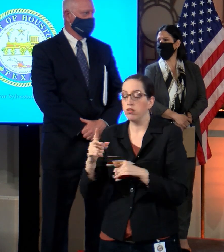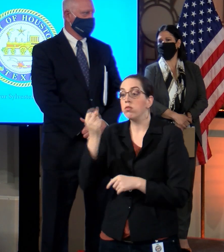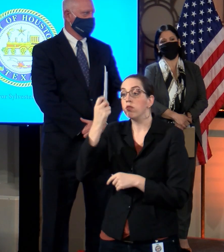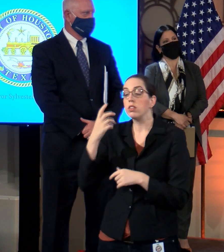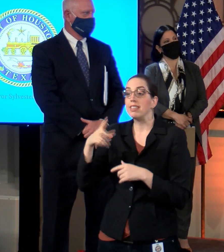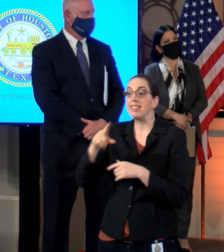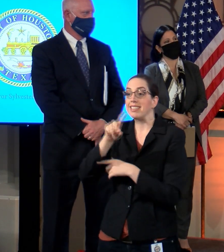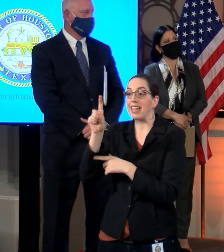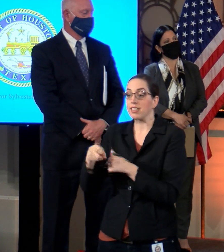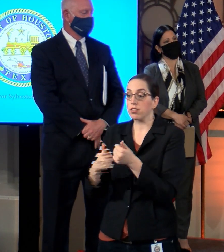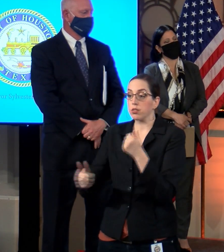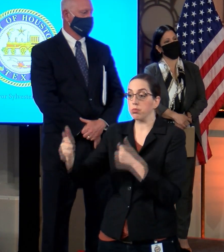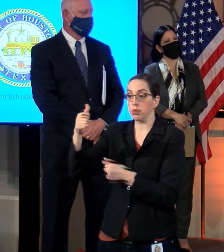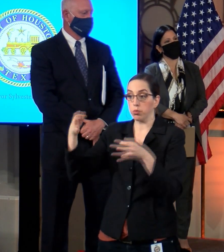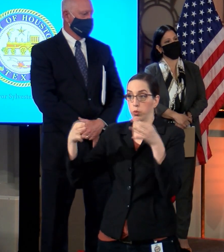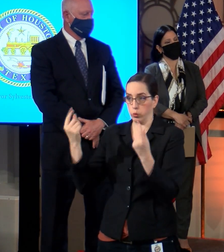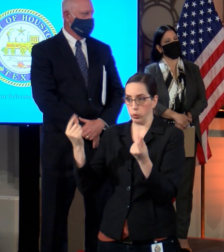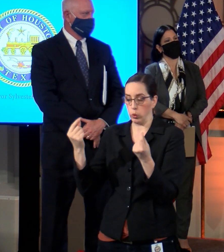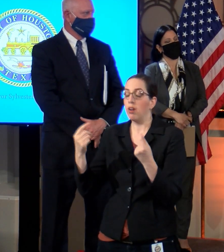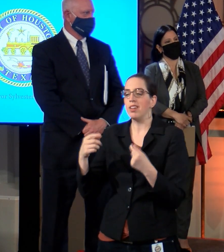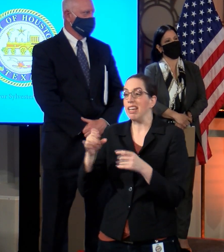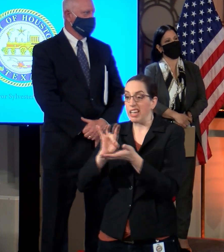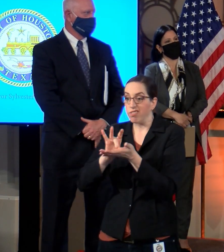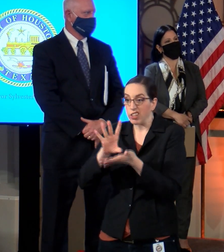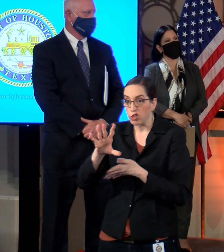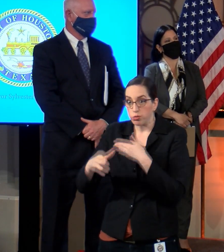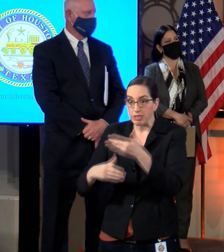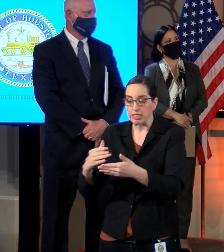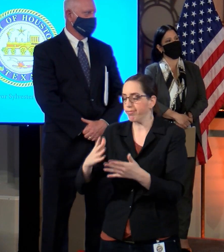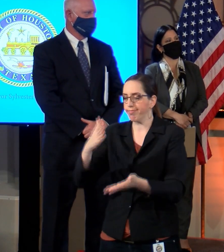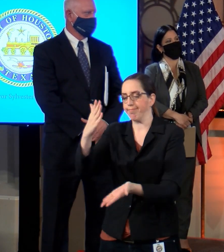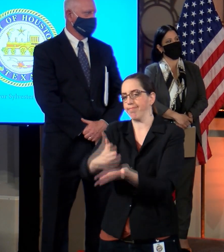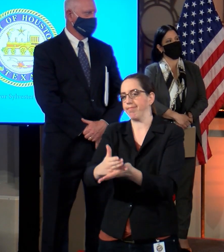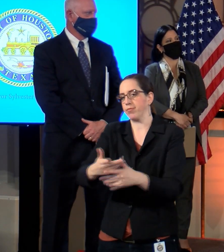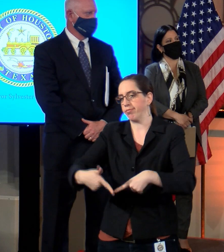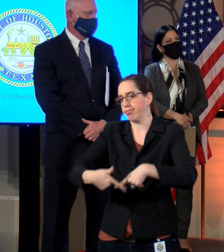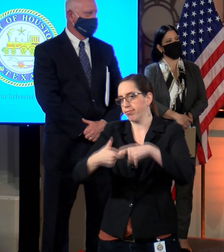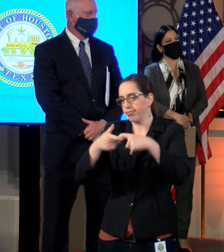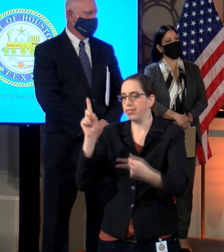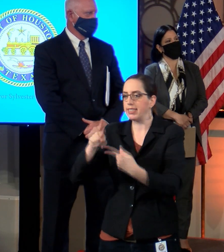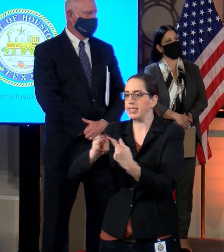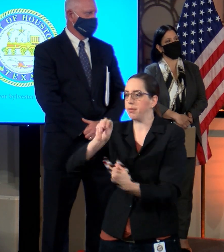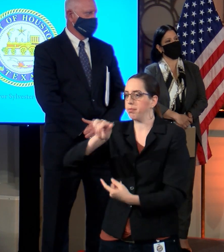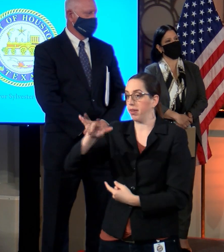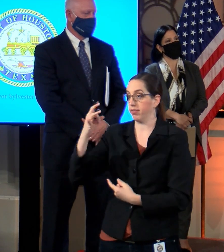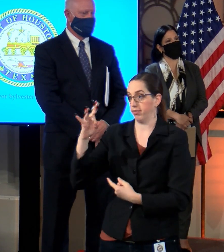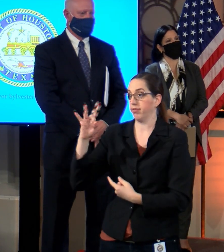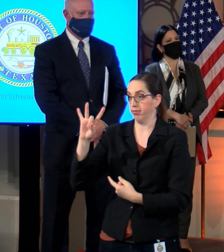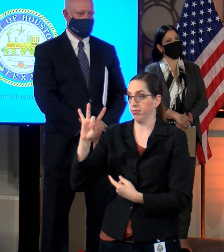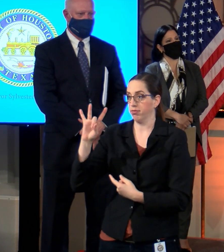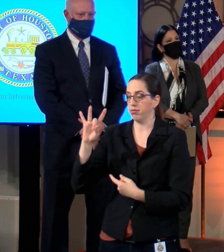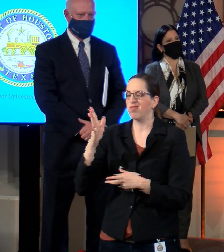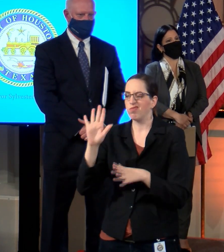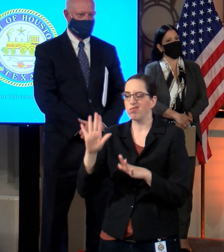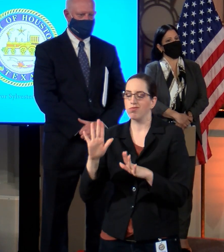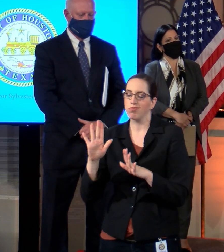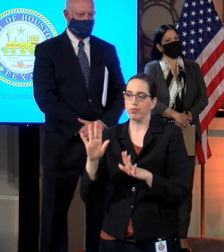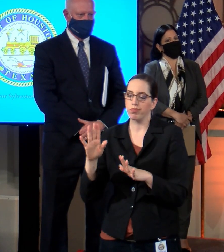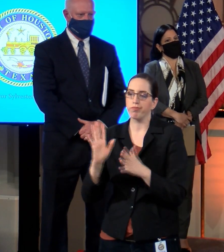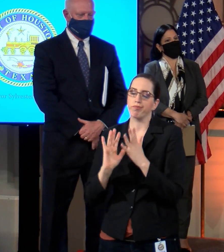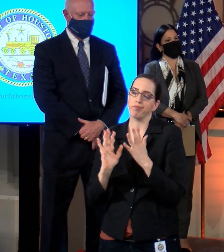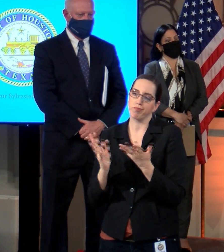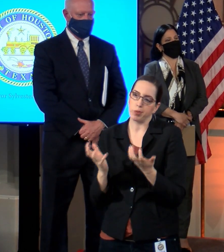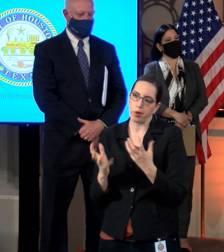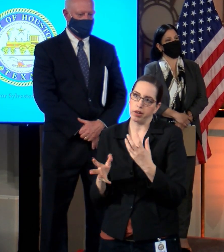Texas Supreme Court has halted eviction proceedings until May 18th. And so let me just